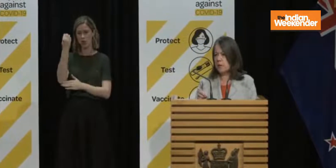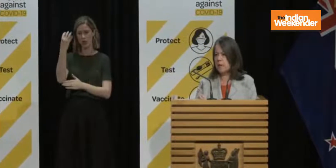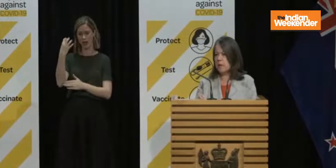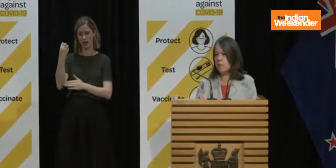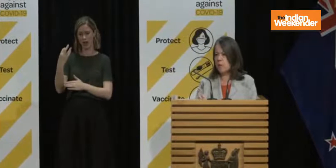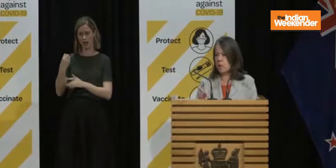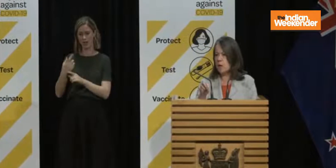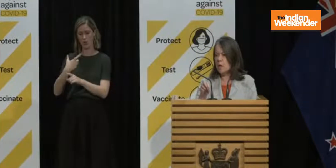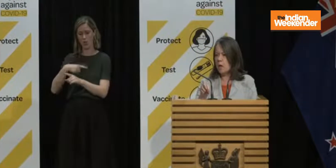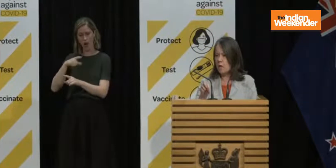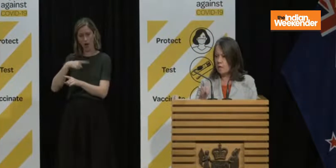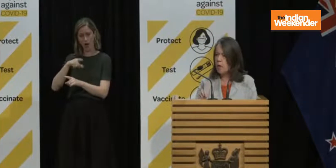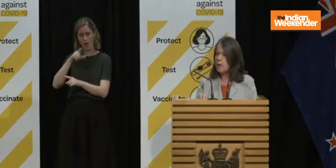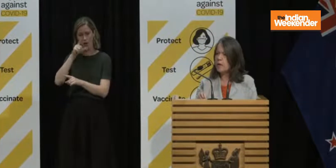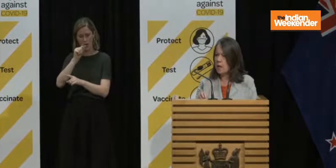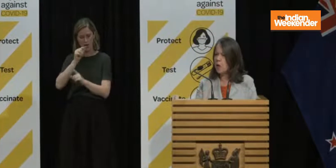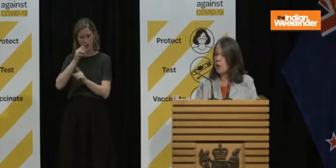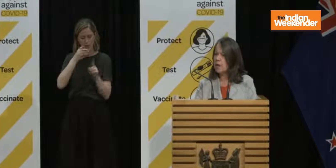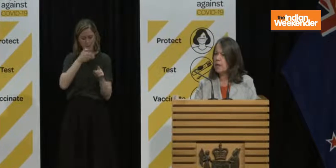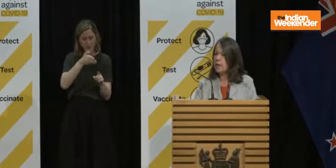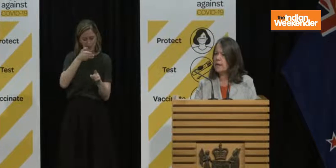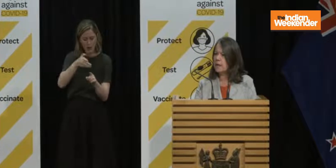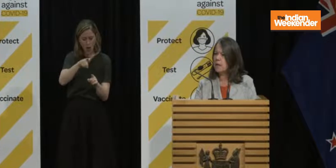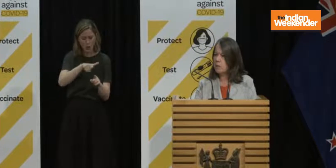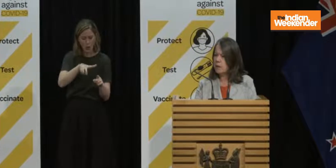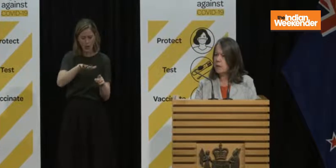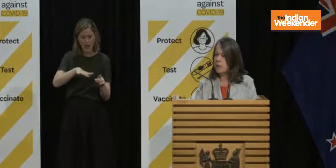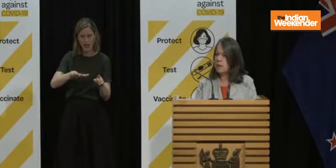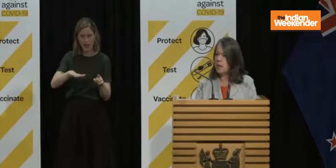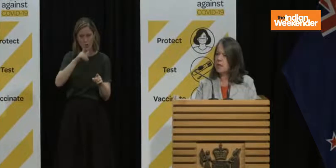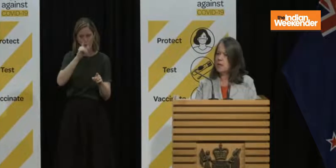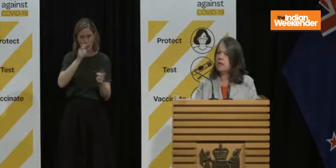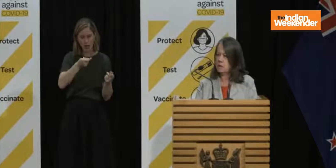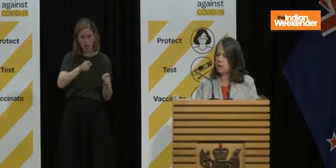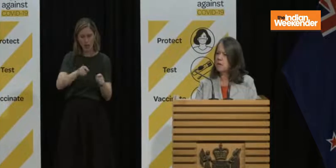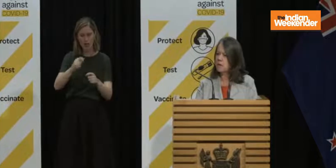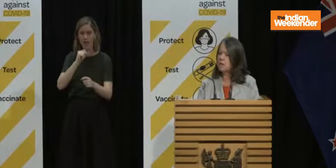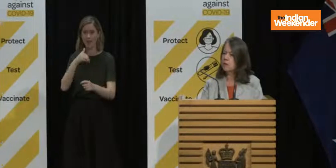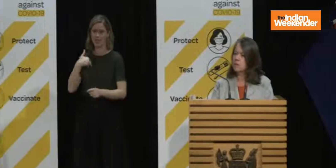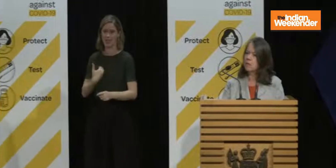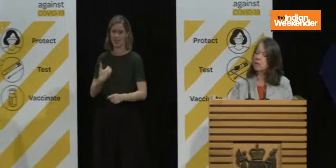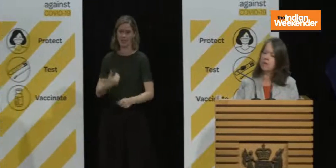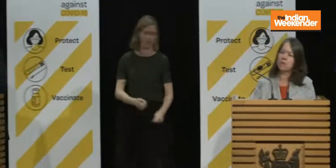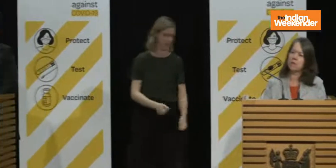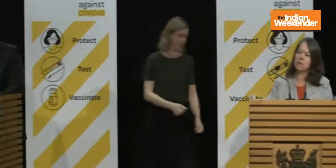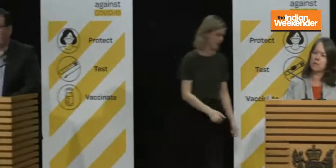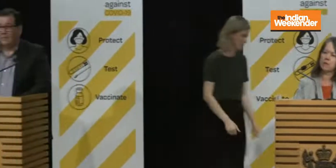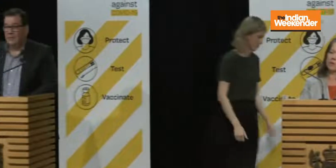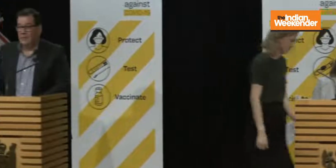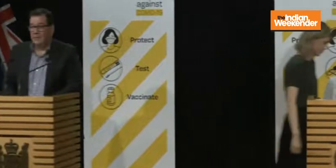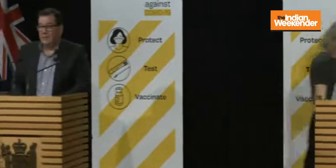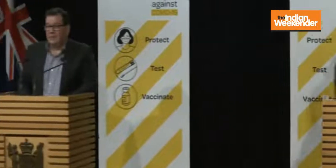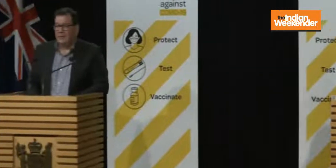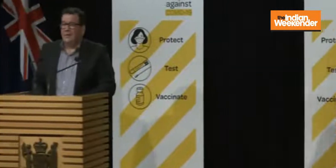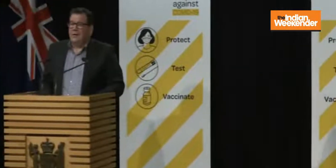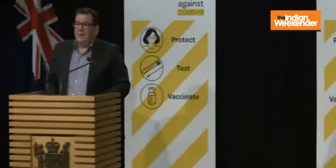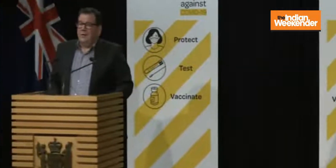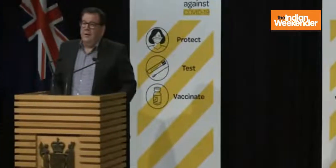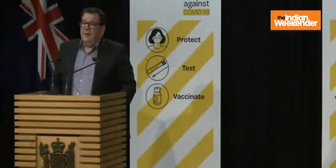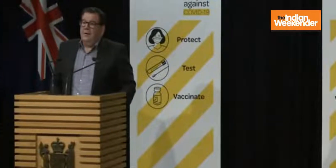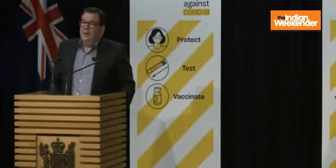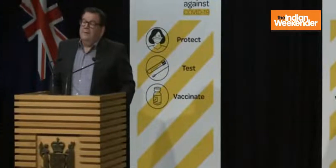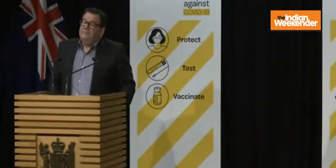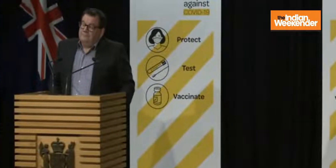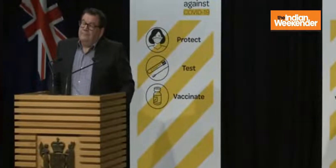be able to be more focused and localised in the response as needed. Support those towns that are making their own lockdown